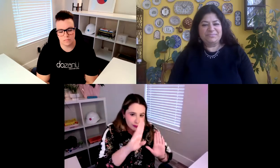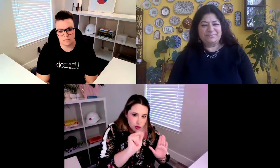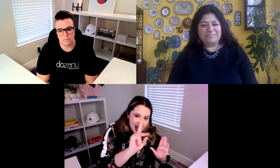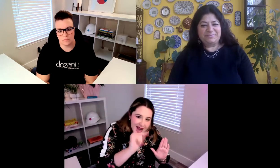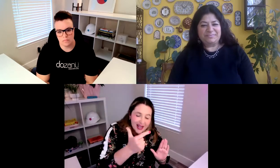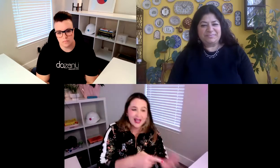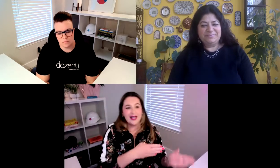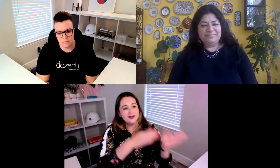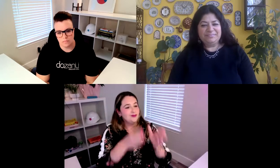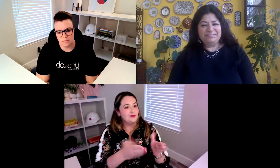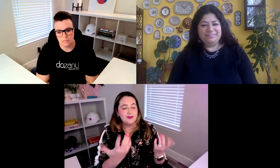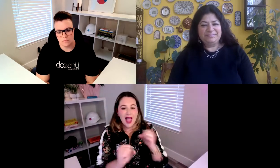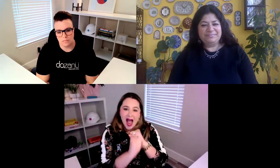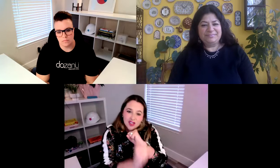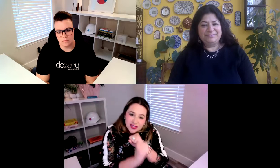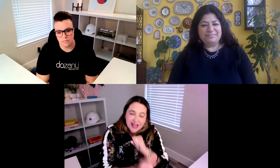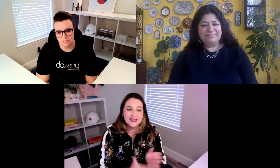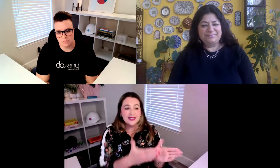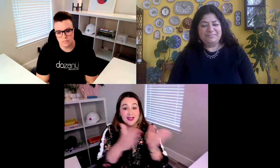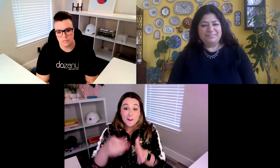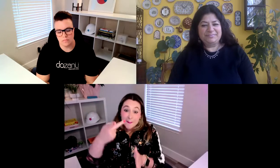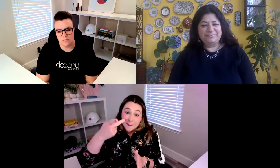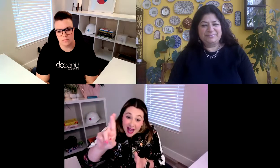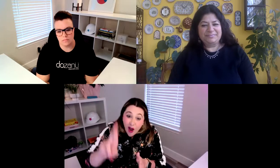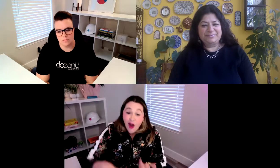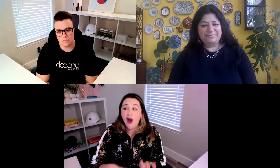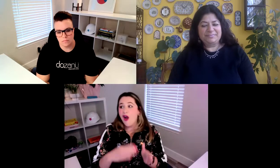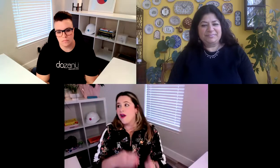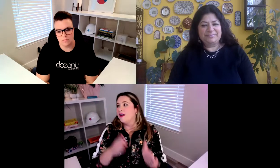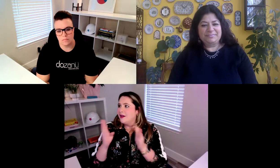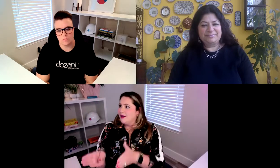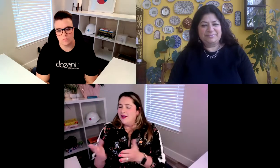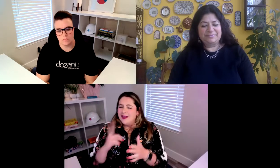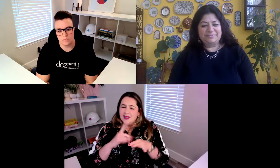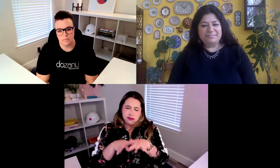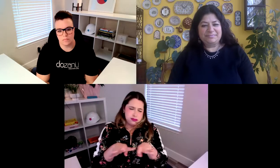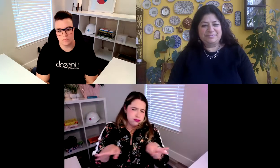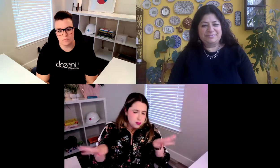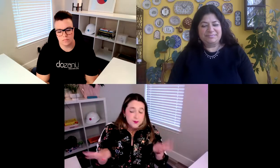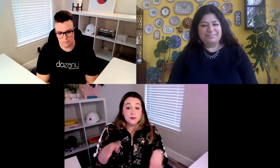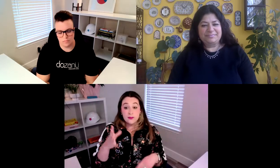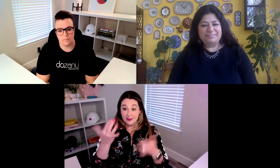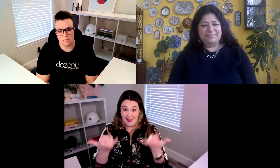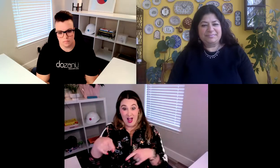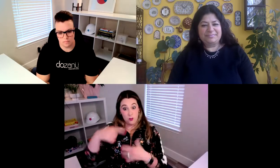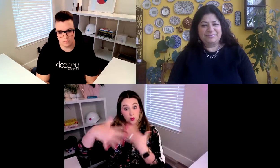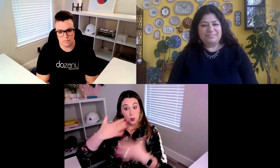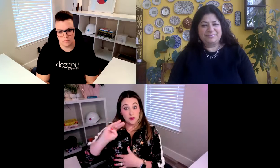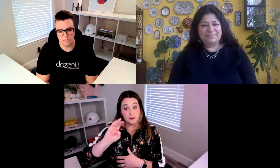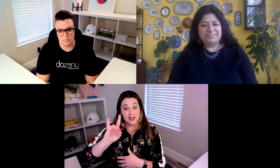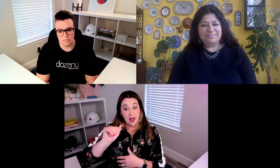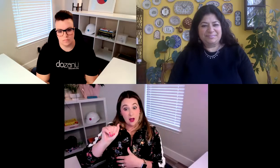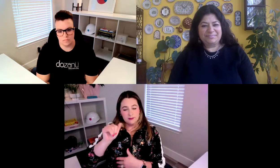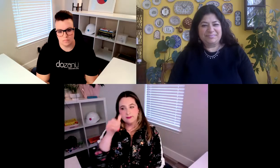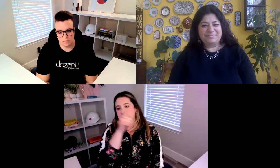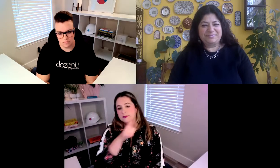concept. You know, there's branding under that. There's advertising. It entails PR, public relations. I mean, it's so